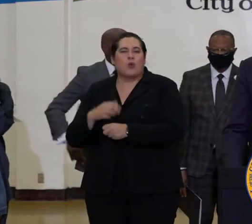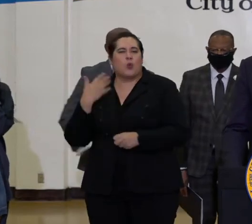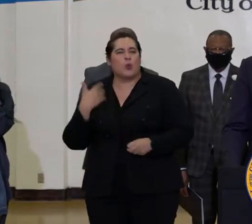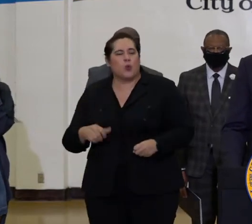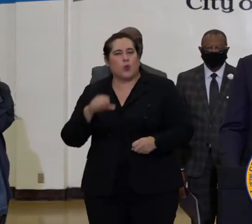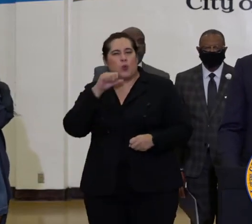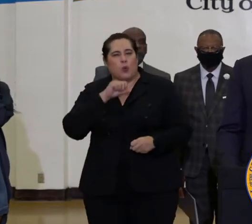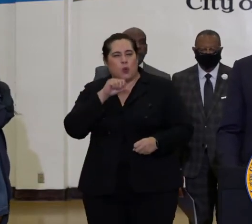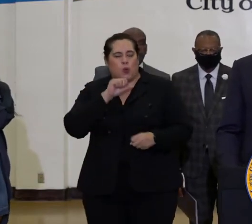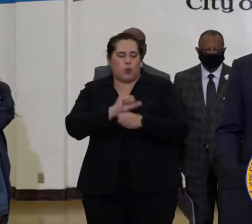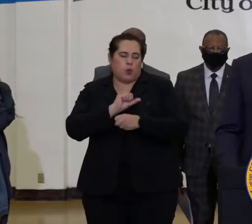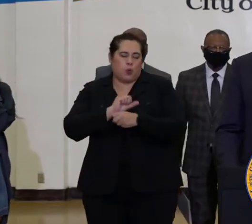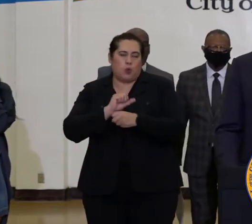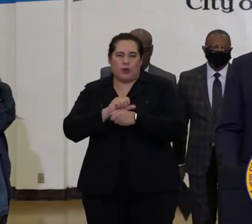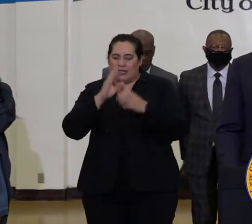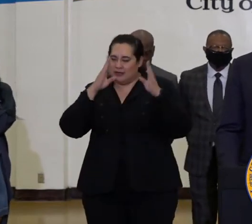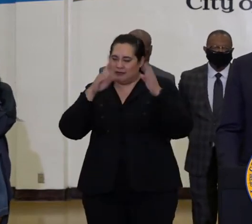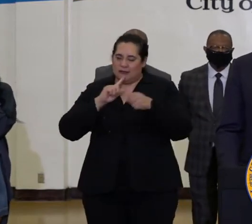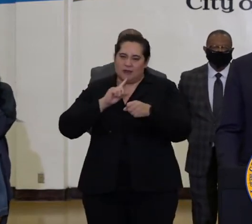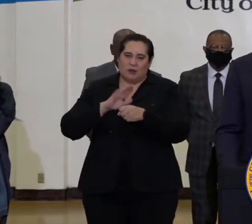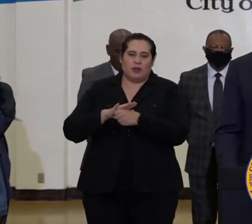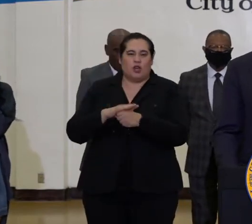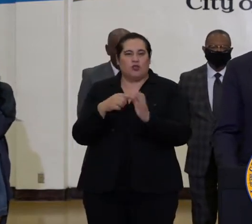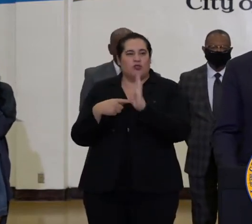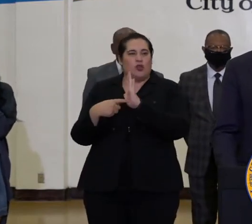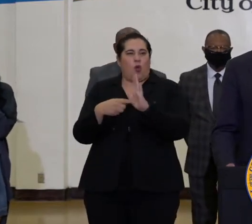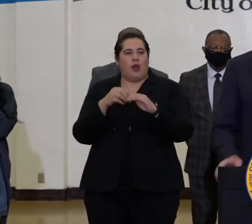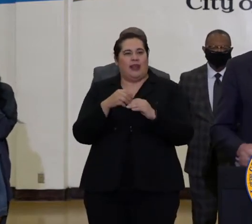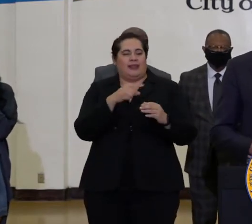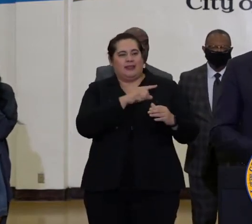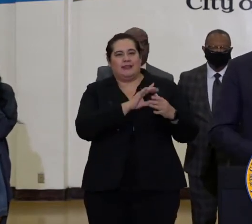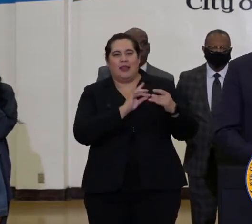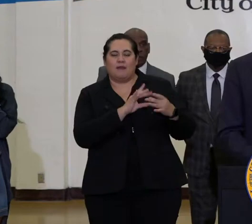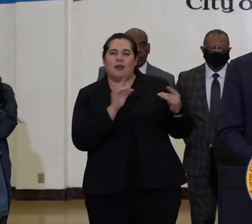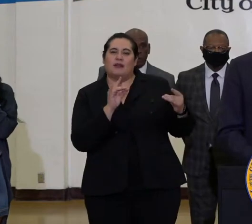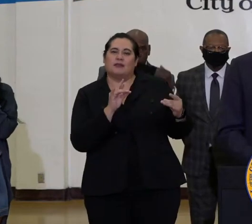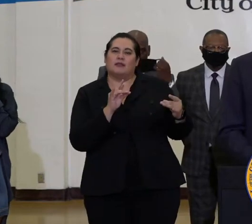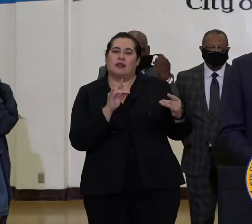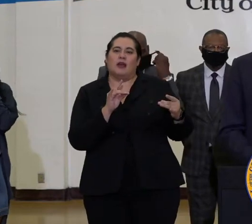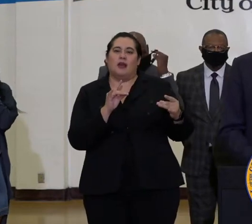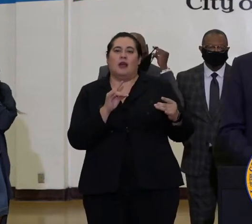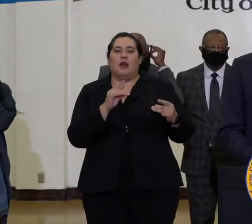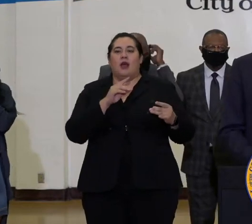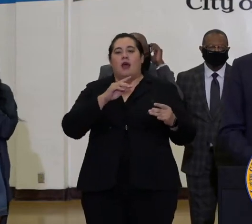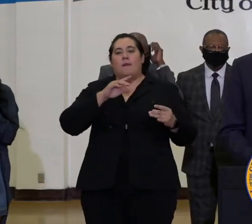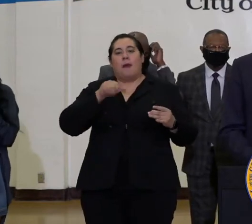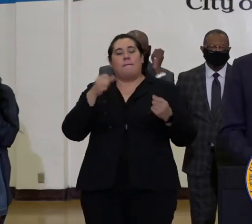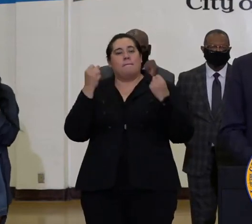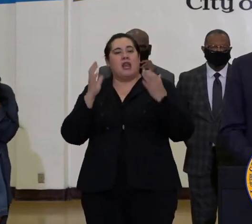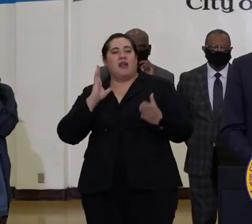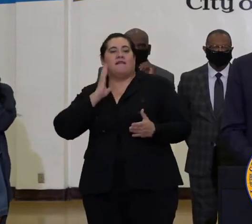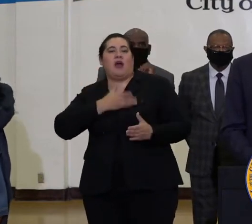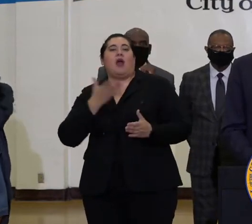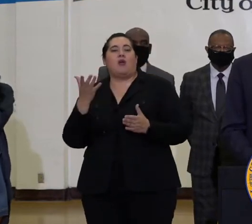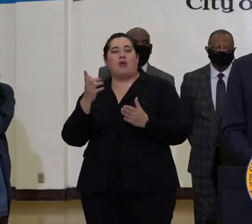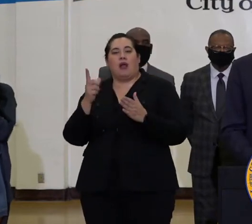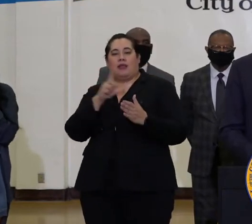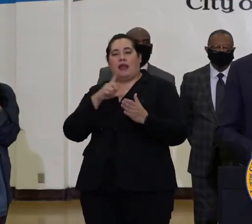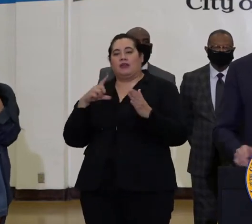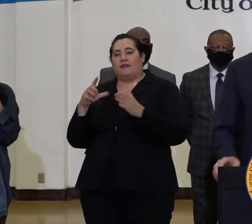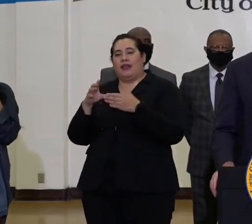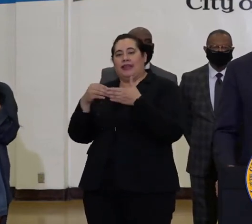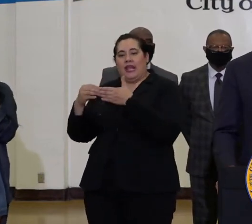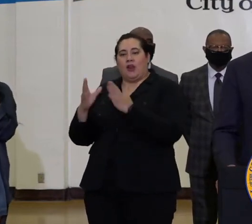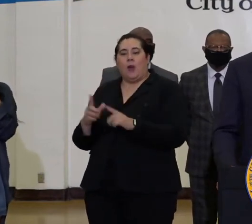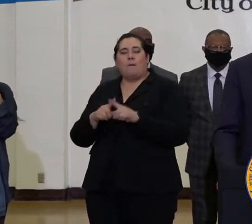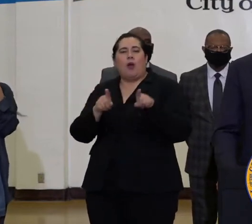and determination that's reflected not only in the statements that were made by many of our remarkable legislative leaders, but